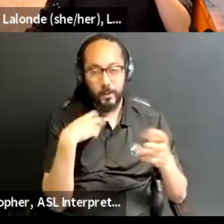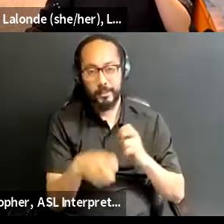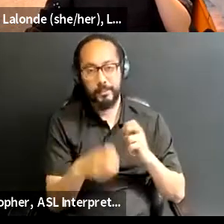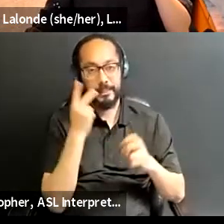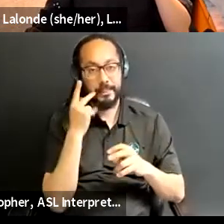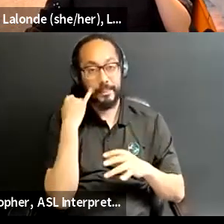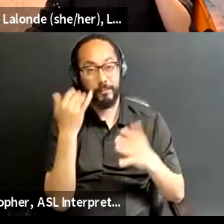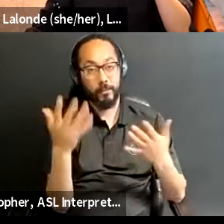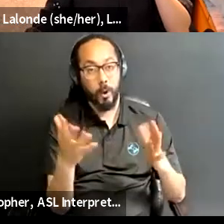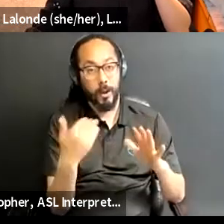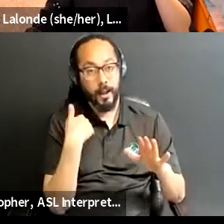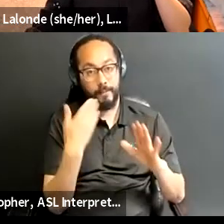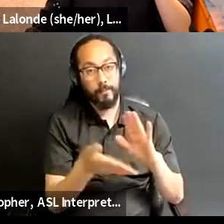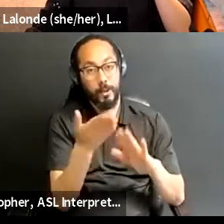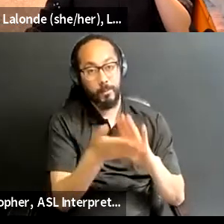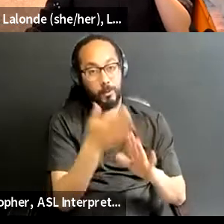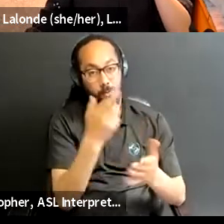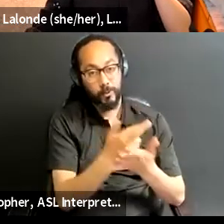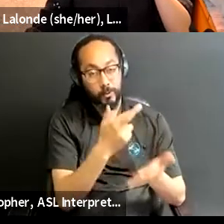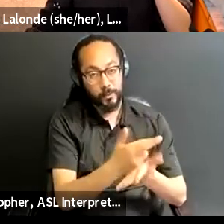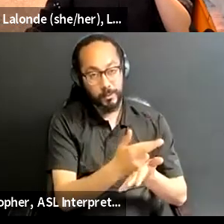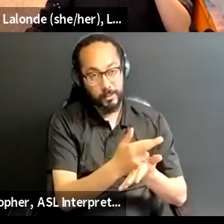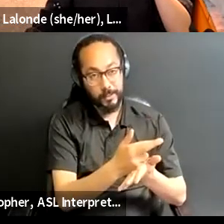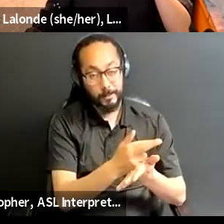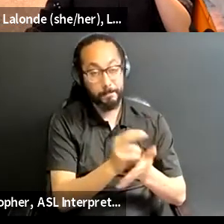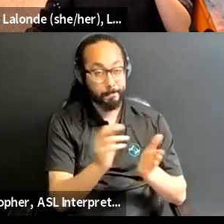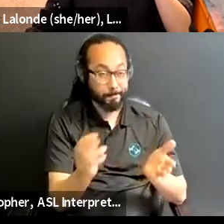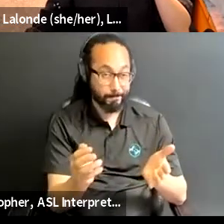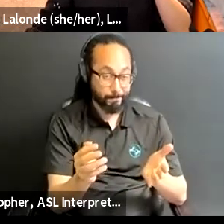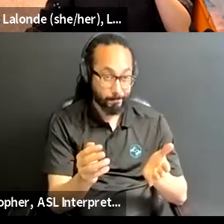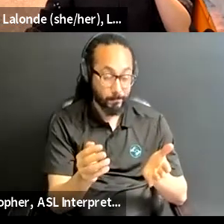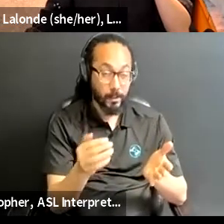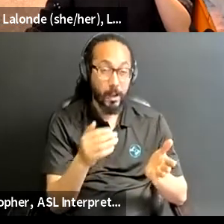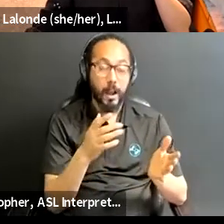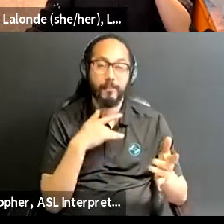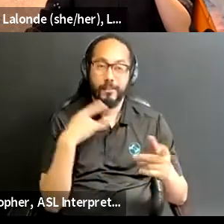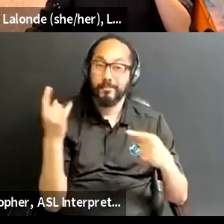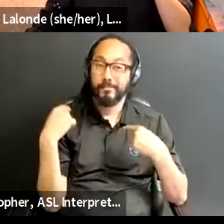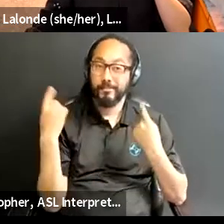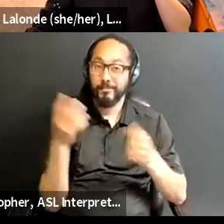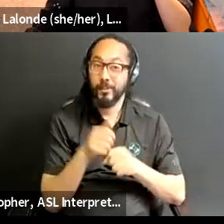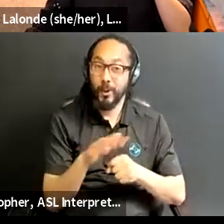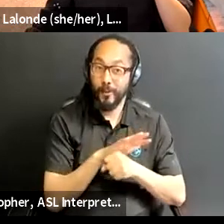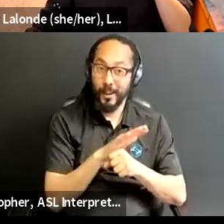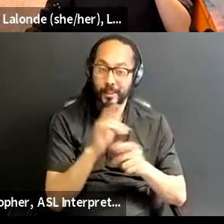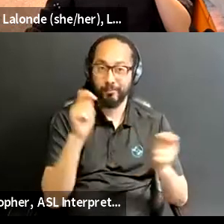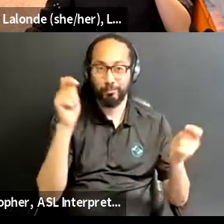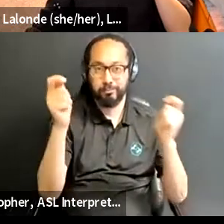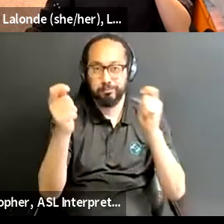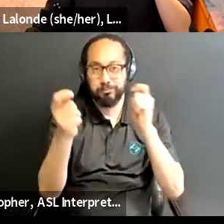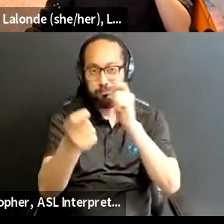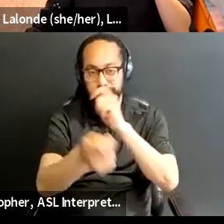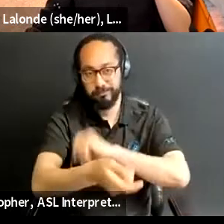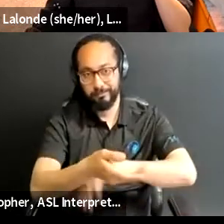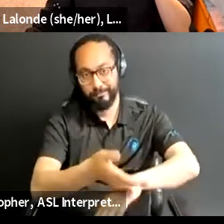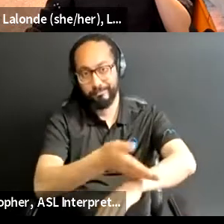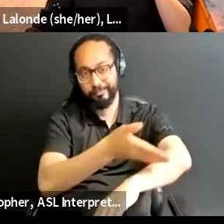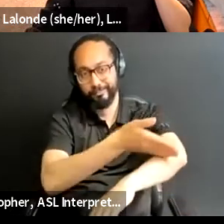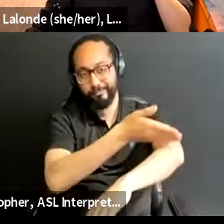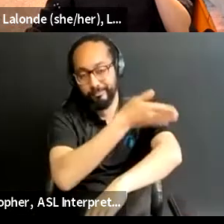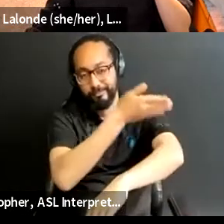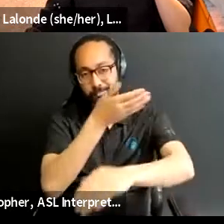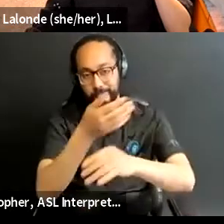operating resources. Now, I do think that that has probably changed a bit throughout the pandemic as well. It's likely that we see a